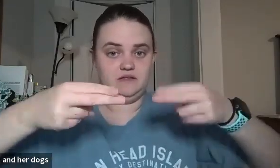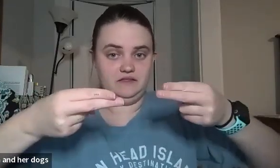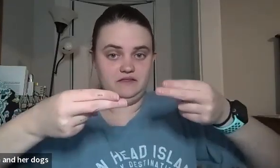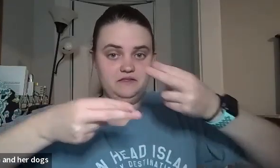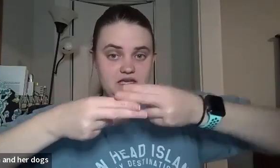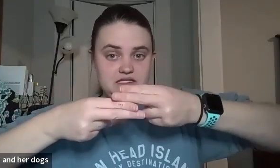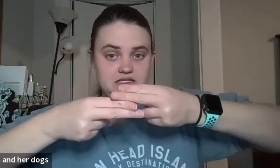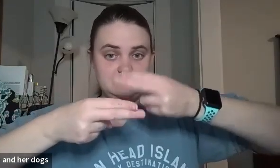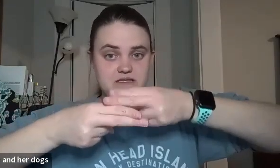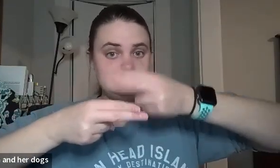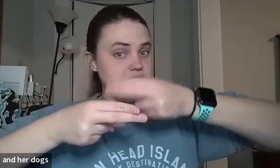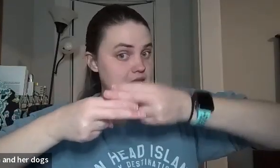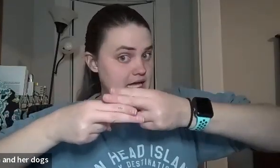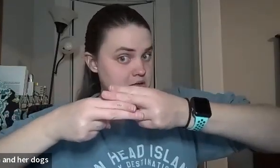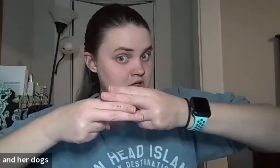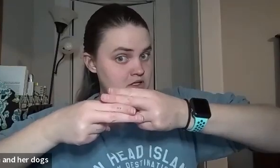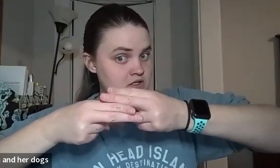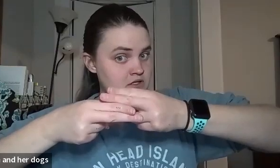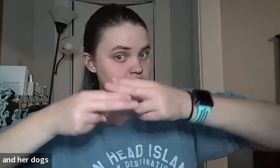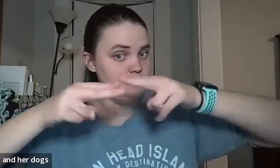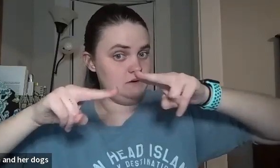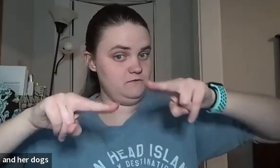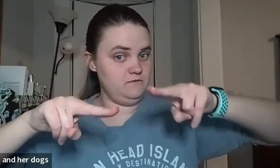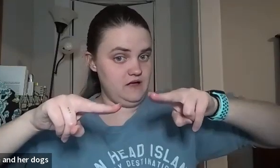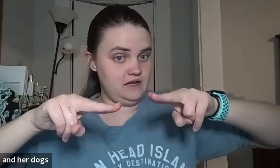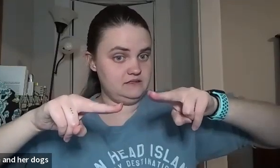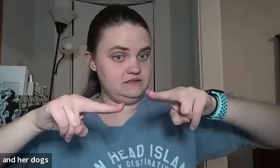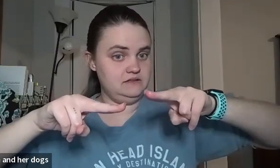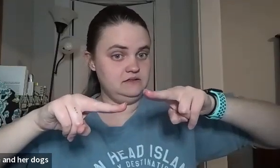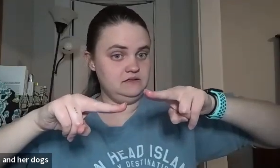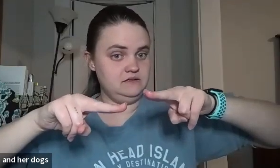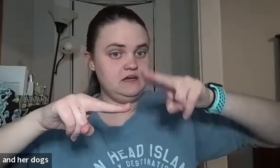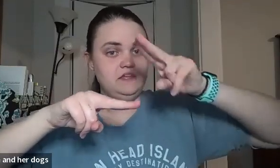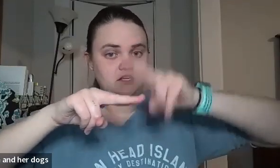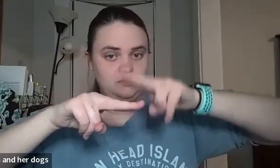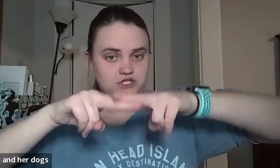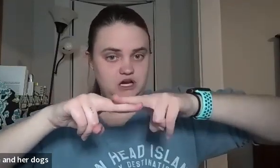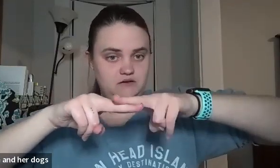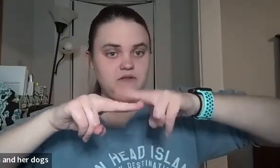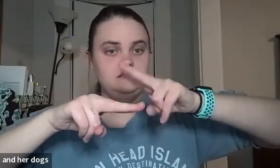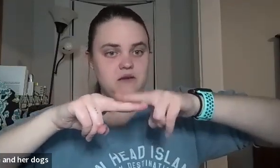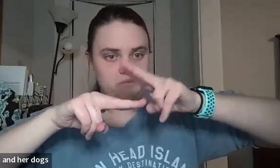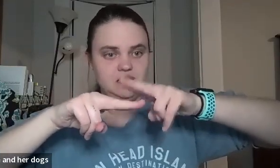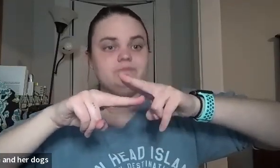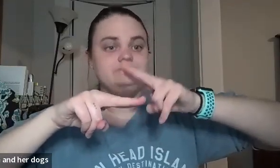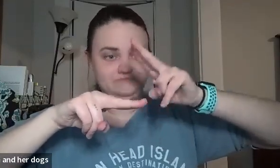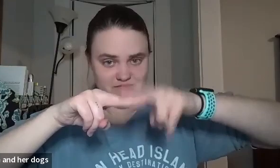like this, because this is name, you want them flat. And then you go chair, and then you tap them on top.